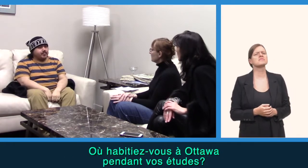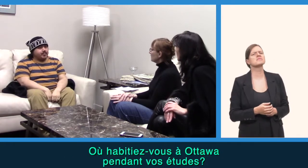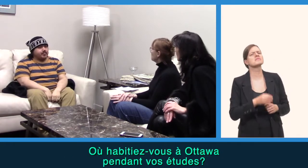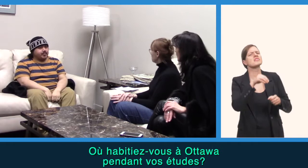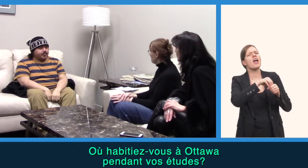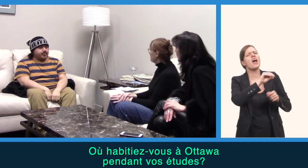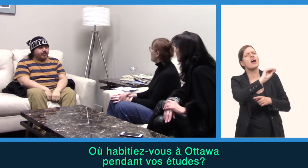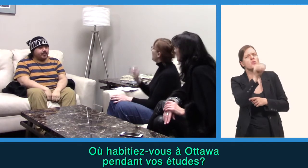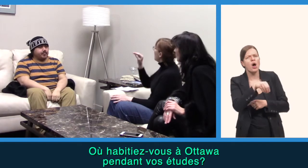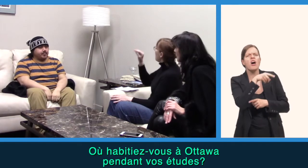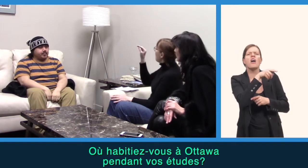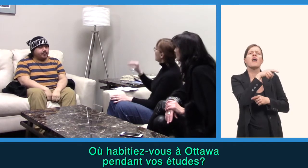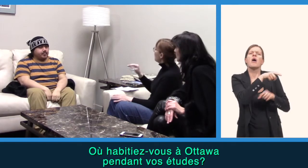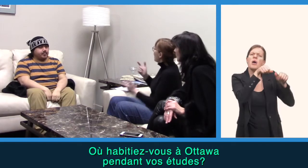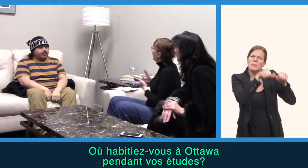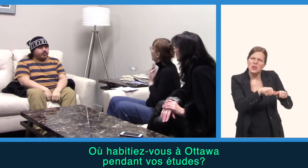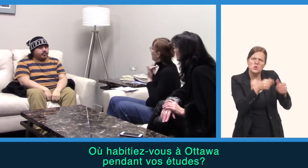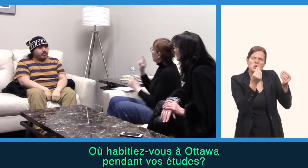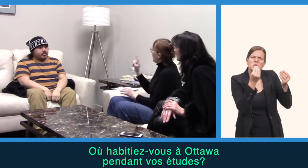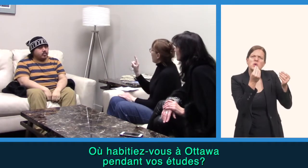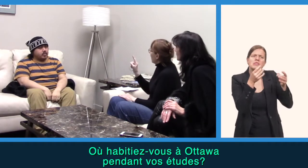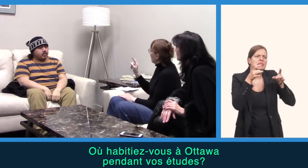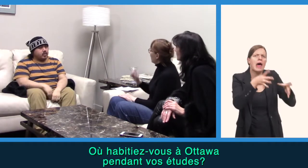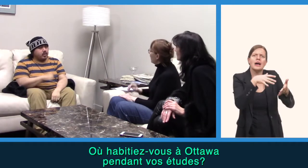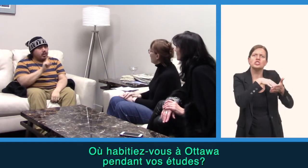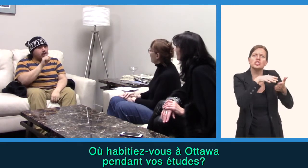Where were you living in Ottawa while you were studying?